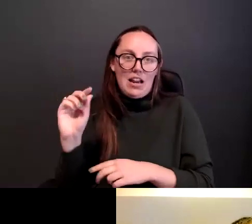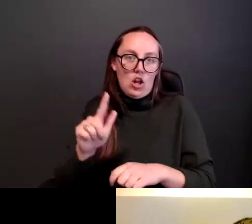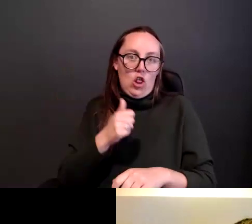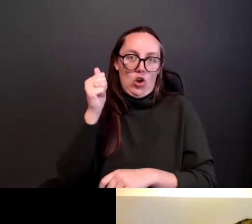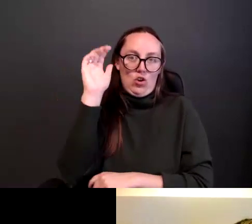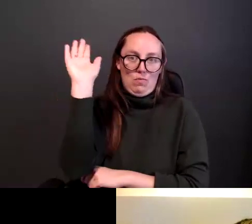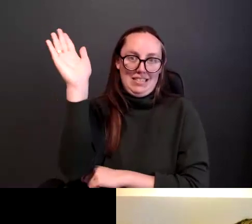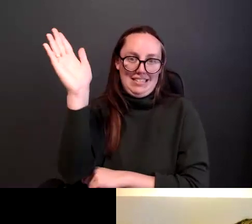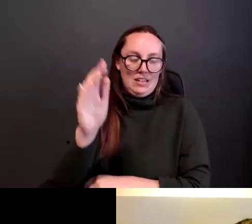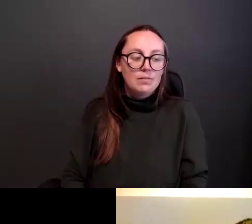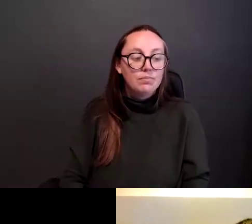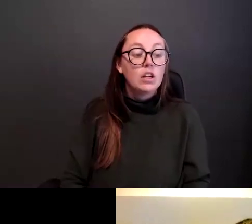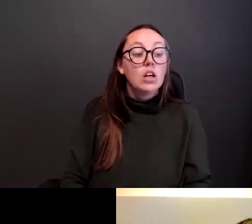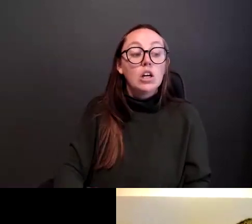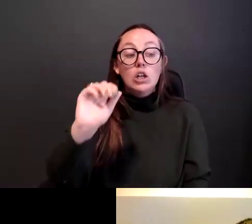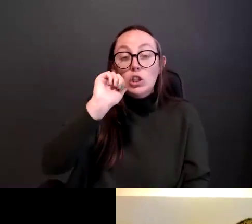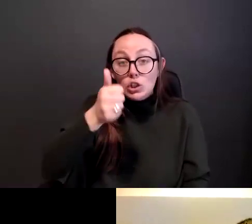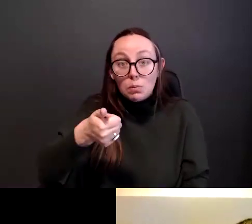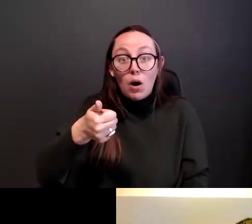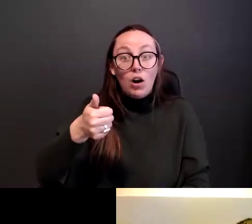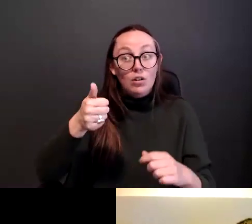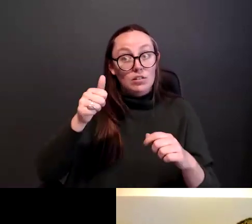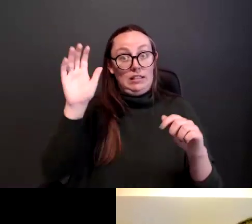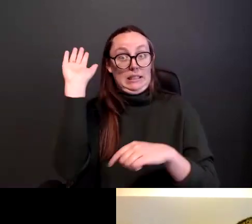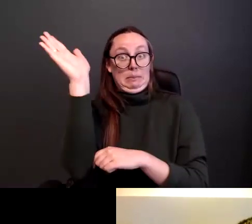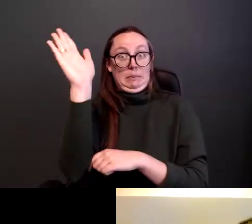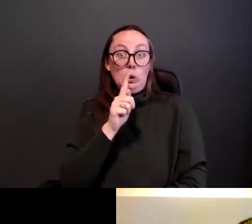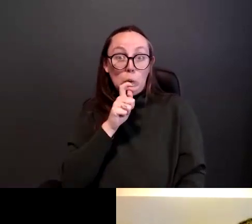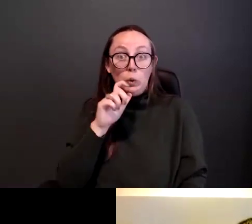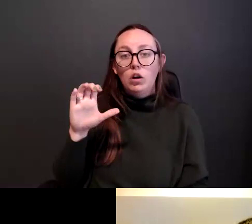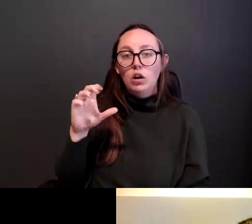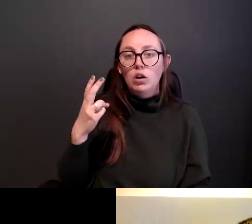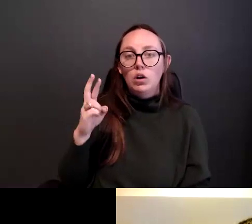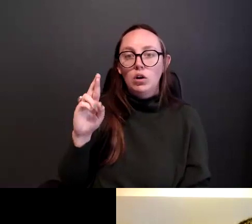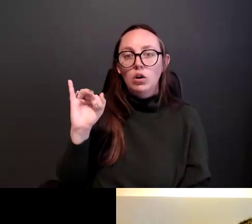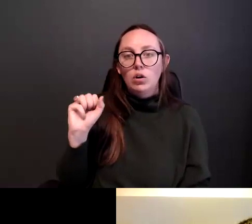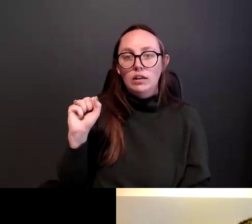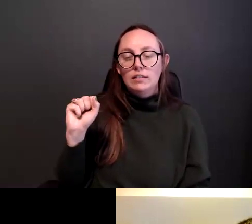speaker is Chris Gilliard. So I'm excited for that as well. Great lineup